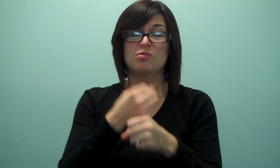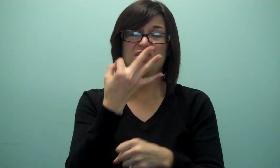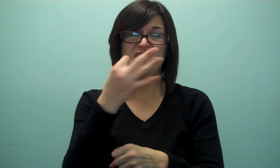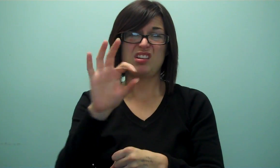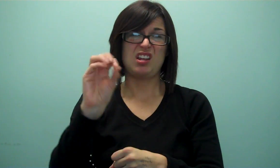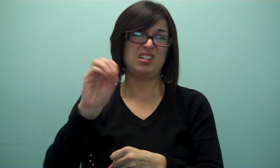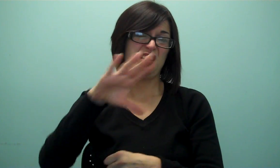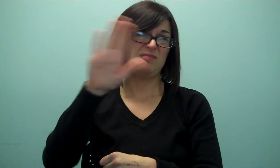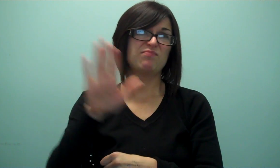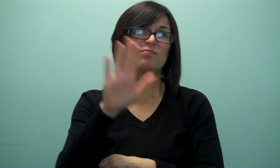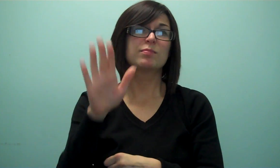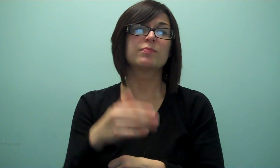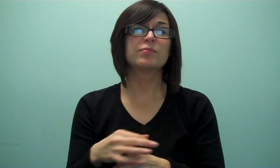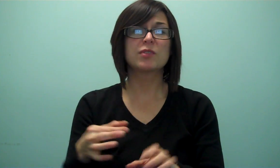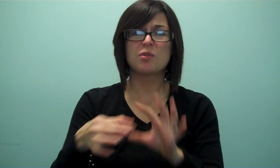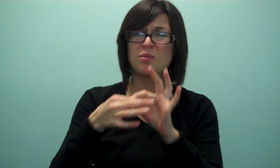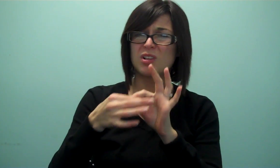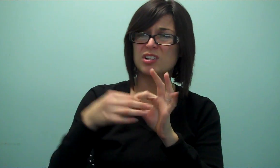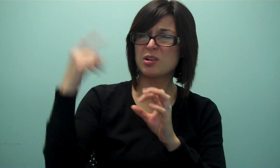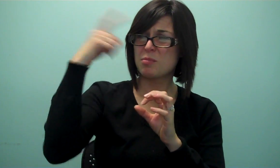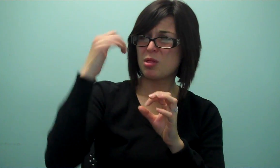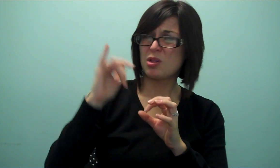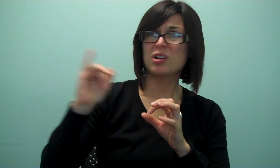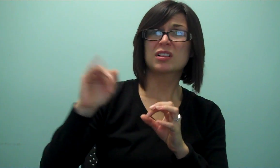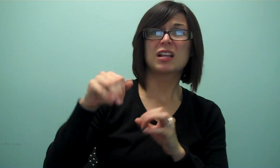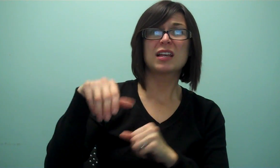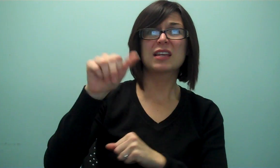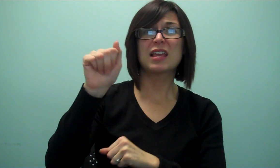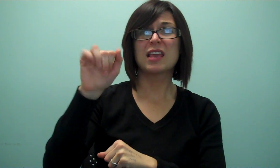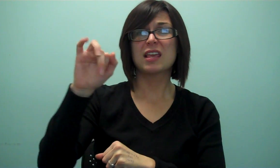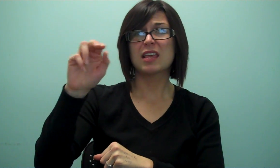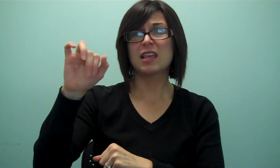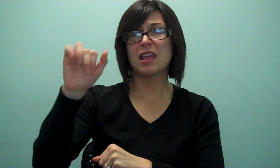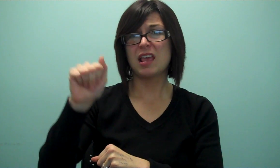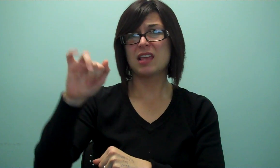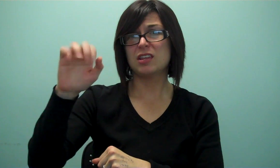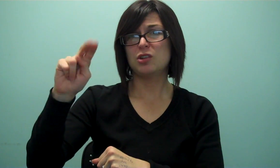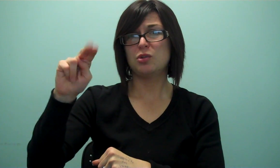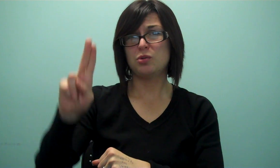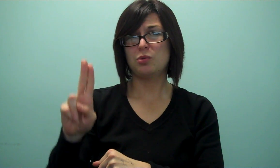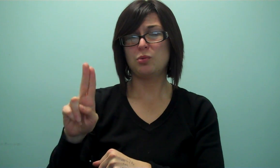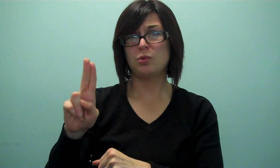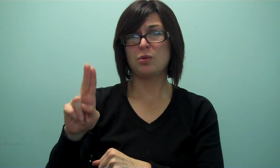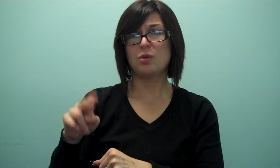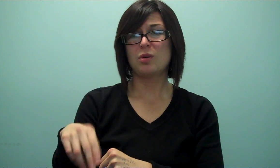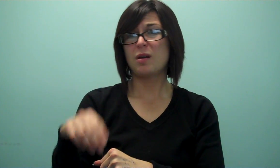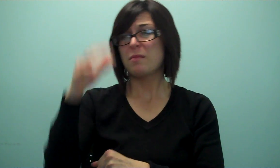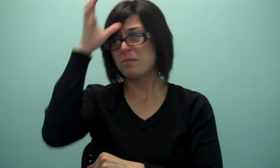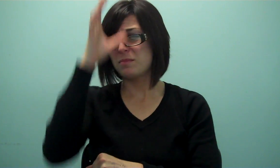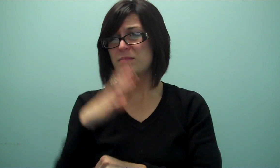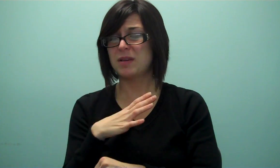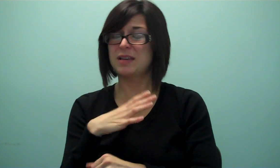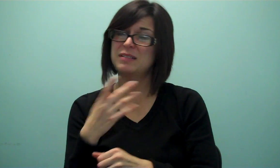Japan. Now, I don't really see the resemblance here, but it may be the reconstruction's lack of facial